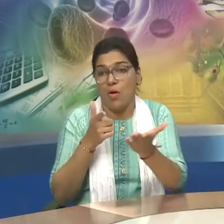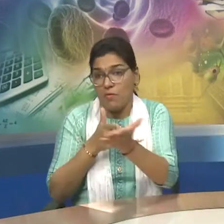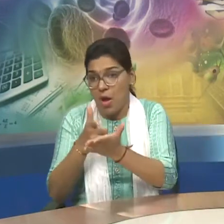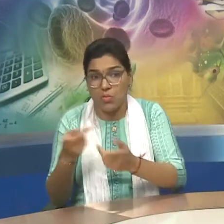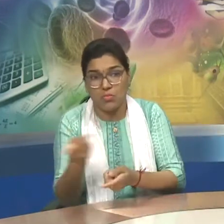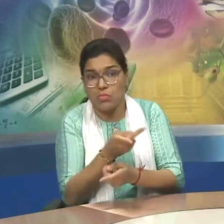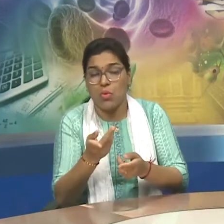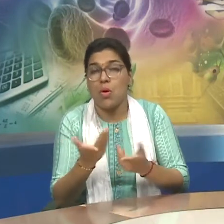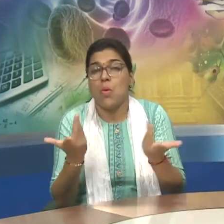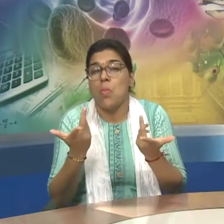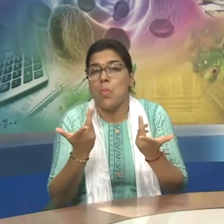is